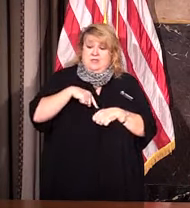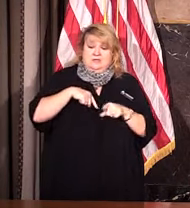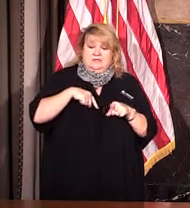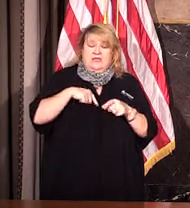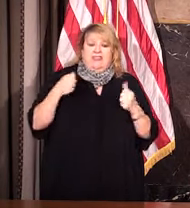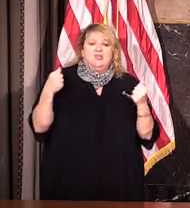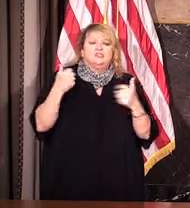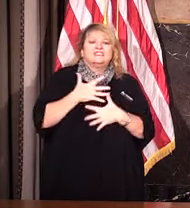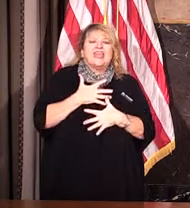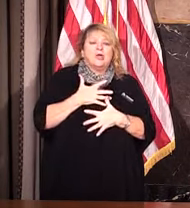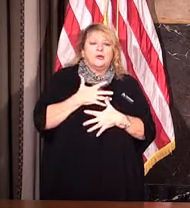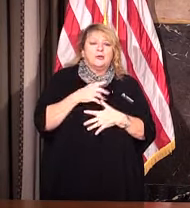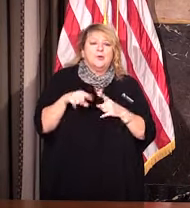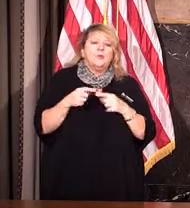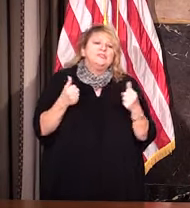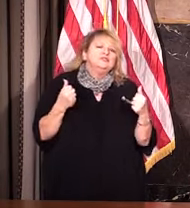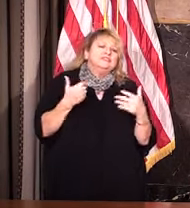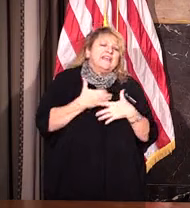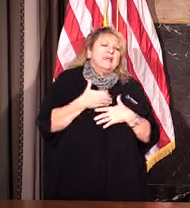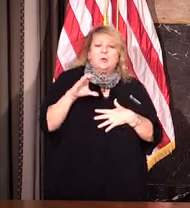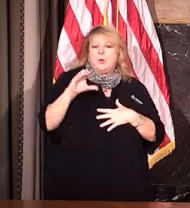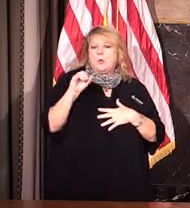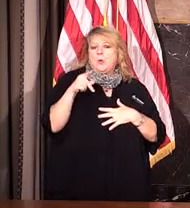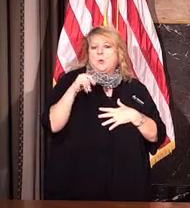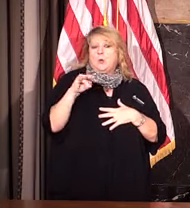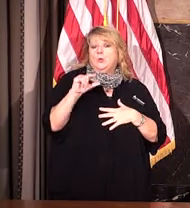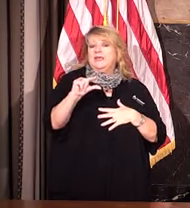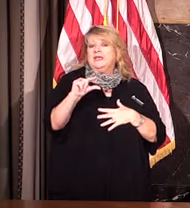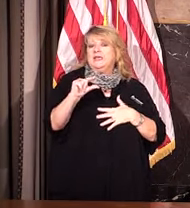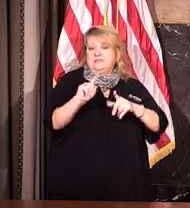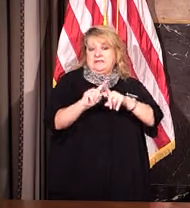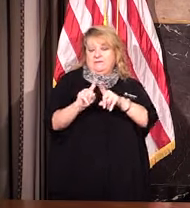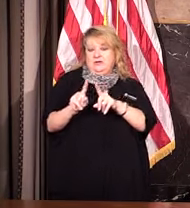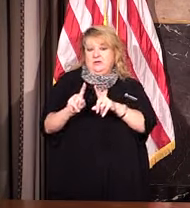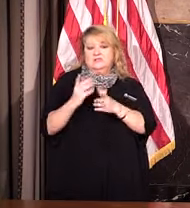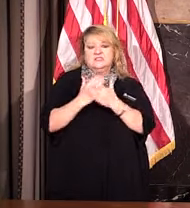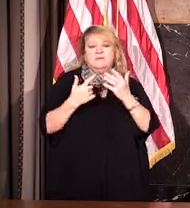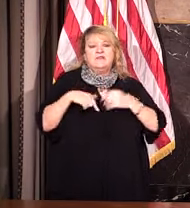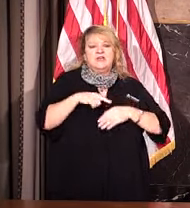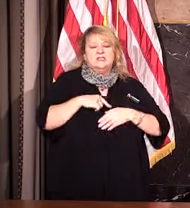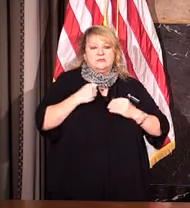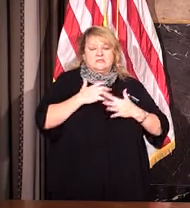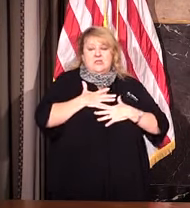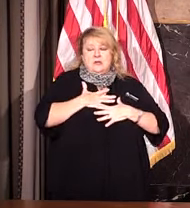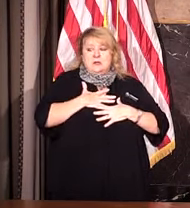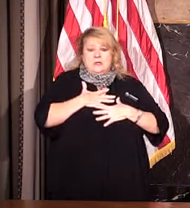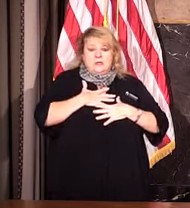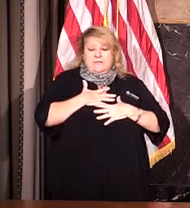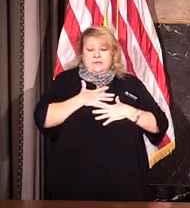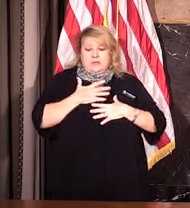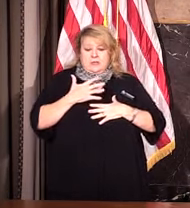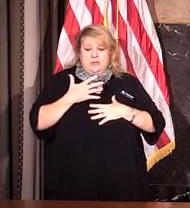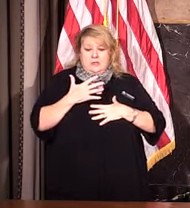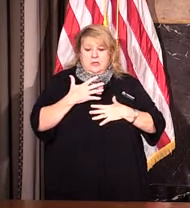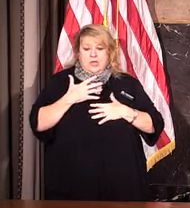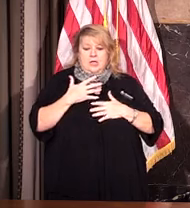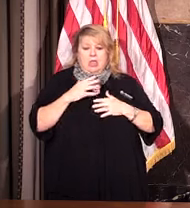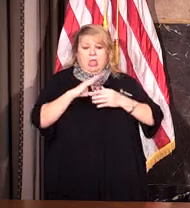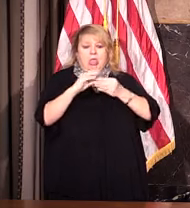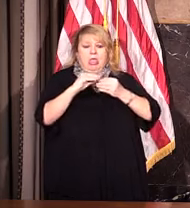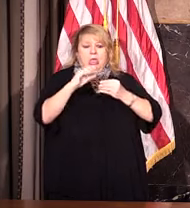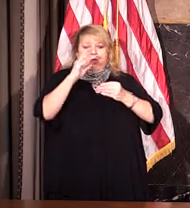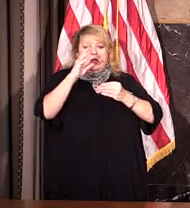coping mechanisms are different. Some of us move to trying to state different things, right?